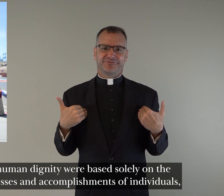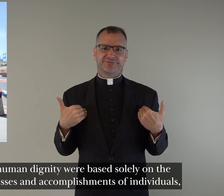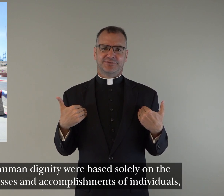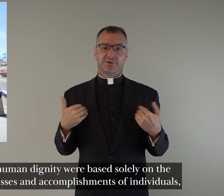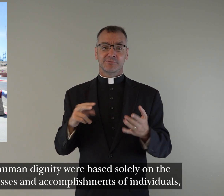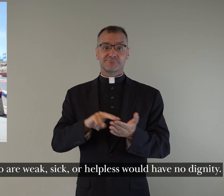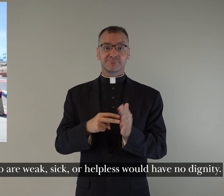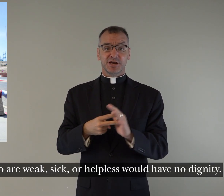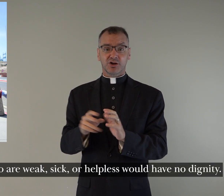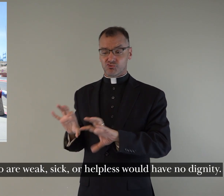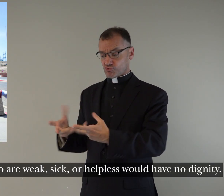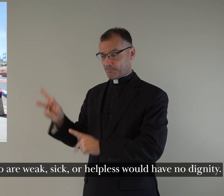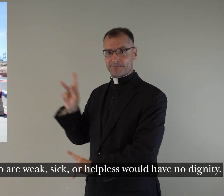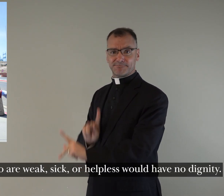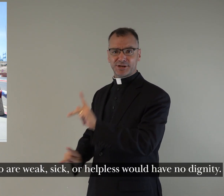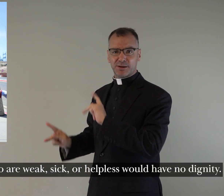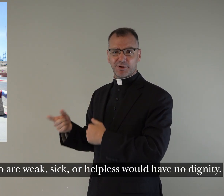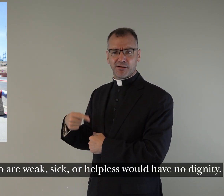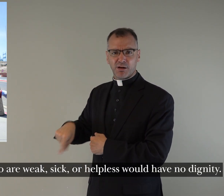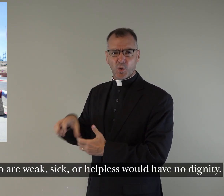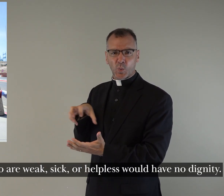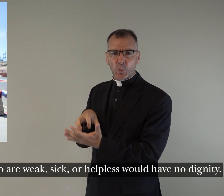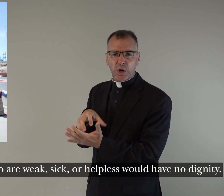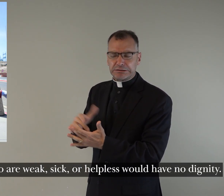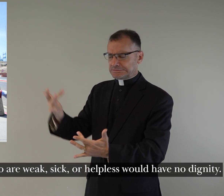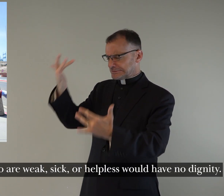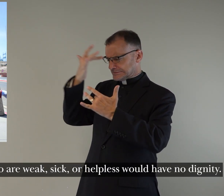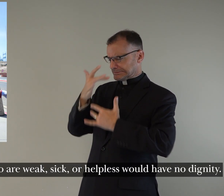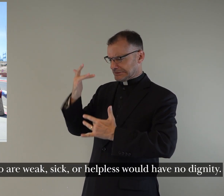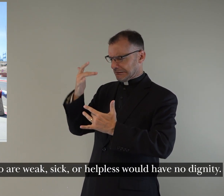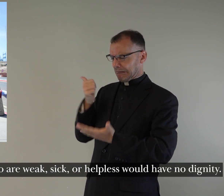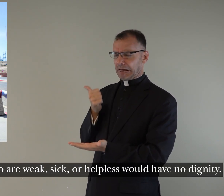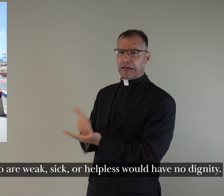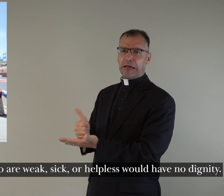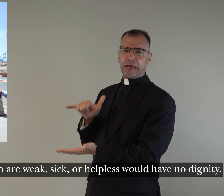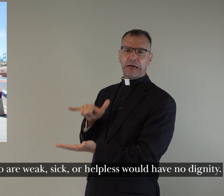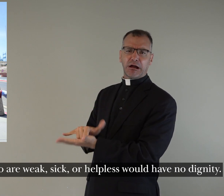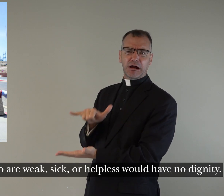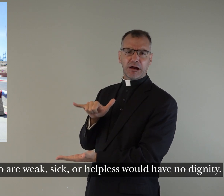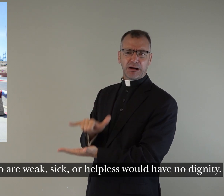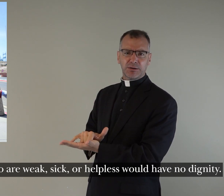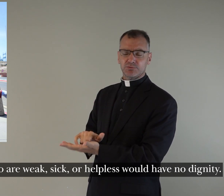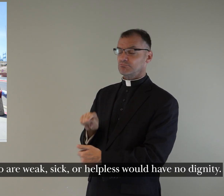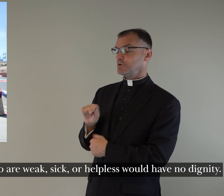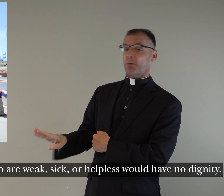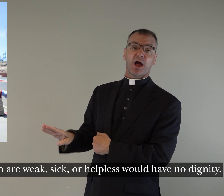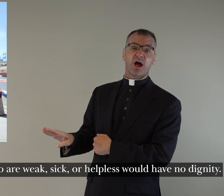then those who are weak, sick, or helpless would have no dignity.